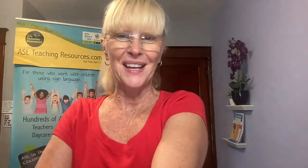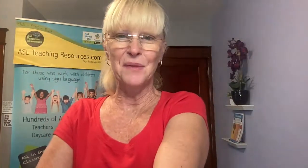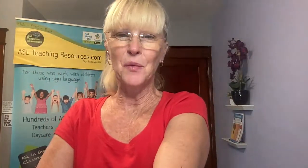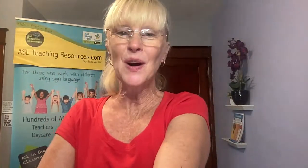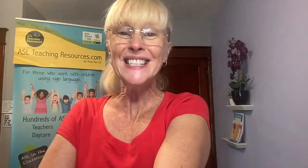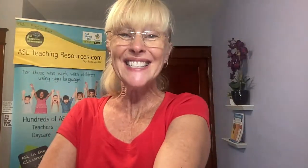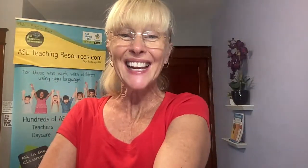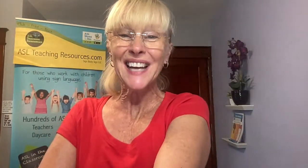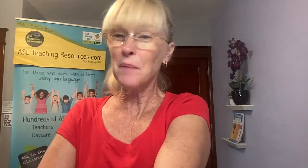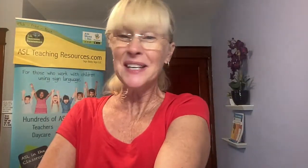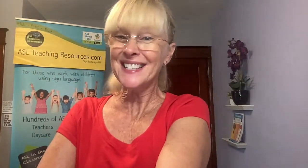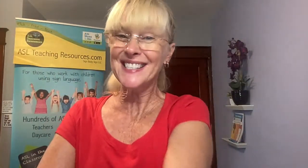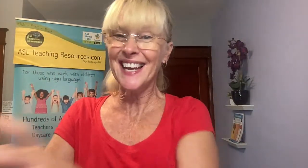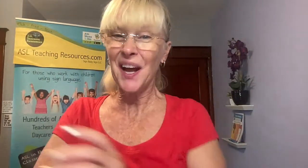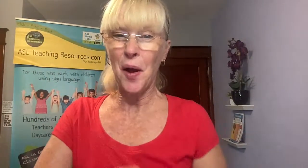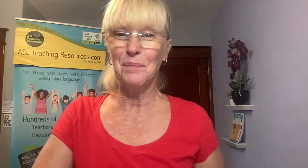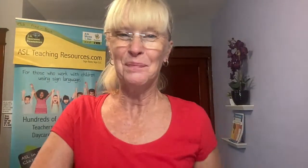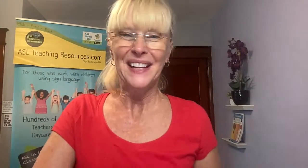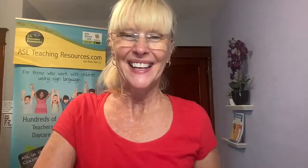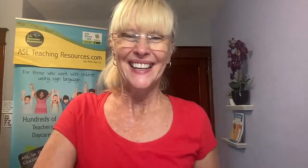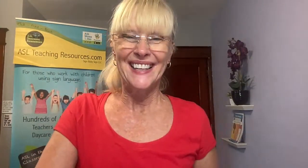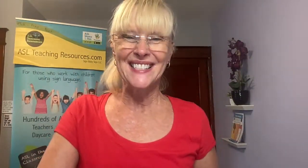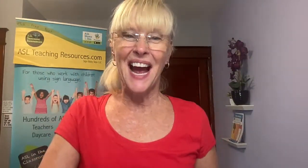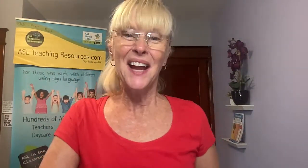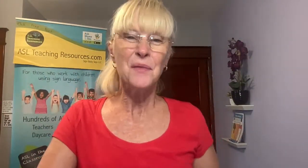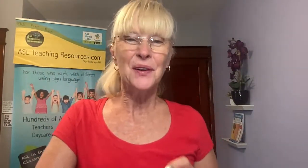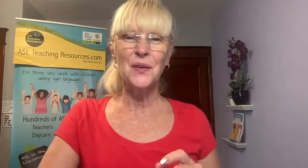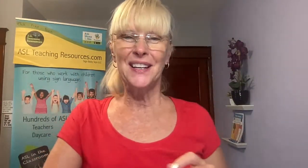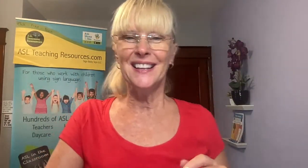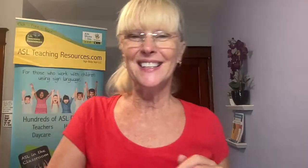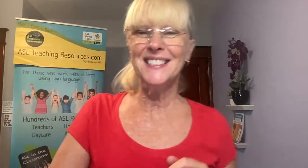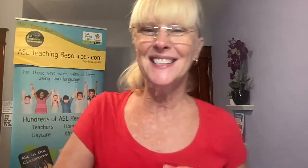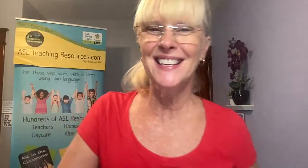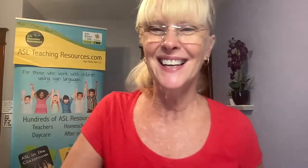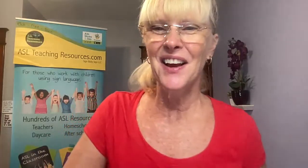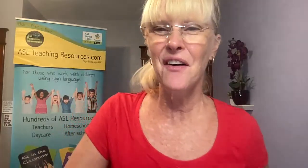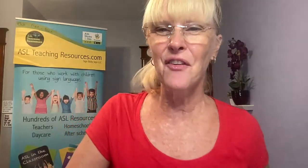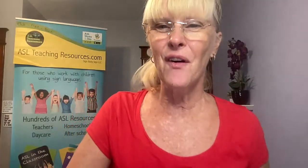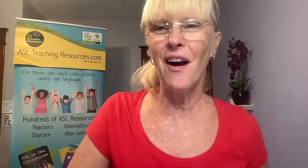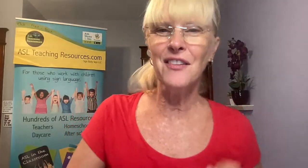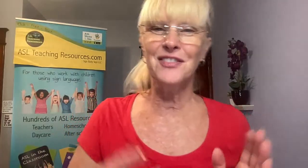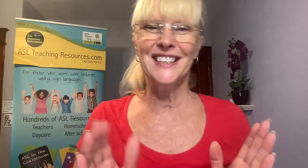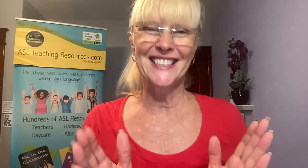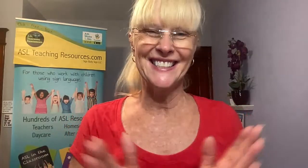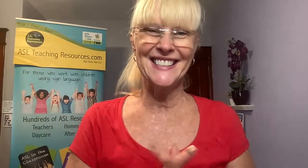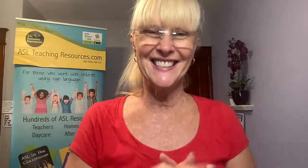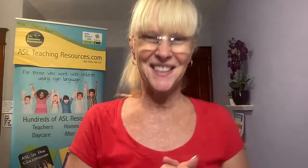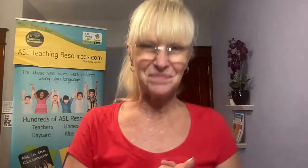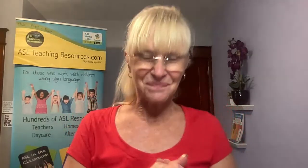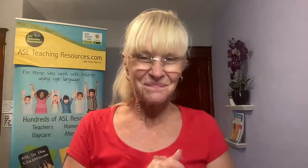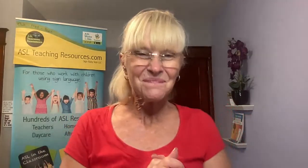give me 1 second. I'm getting set up because I am recording this for our friends.